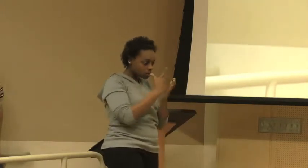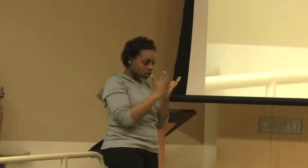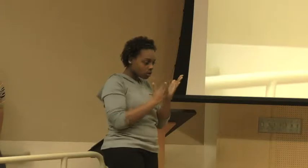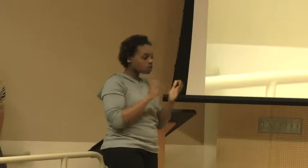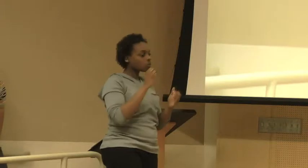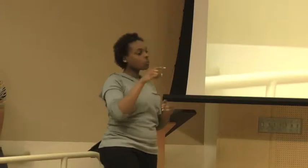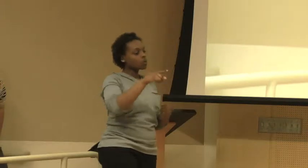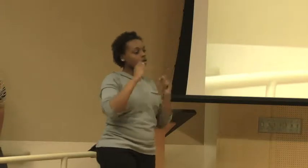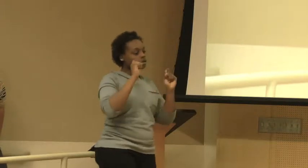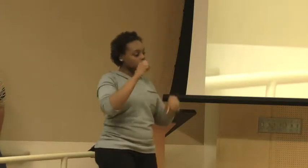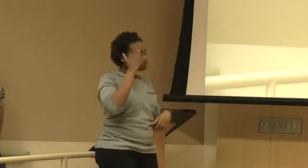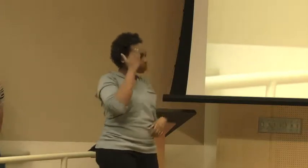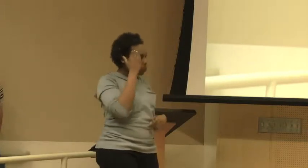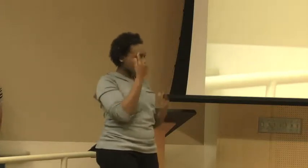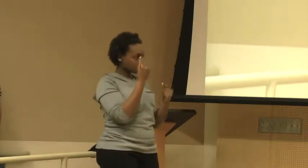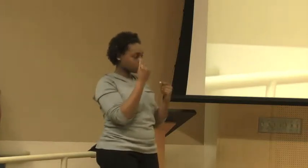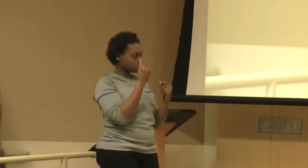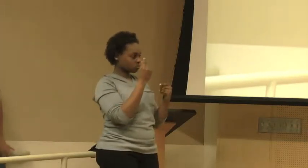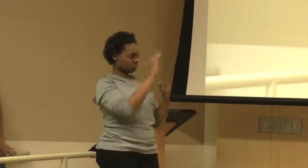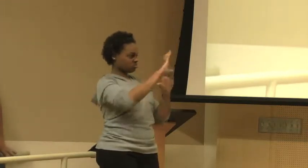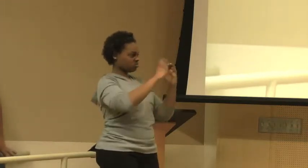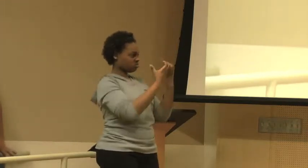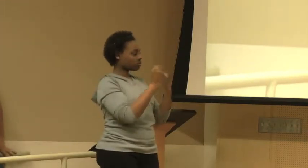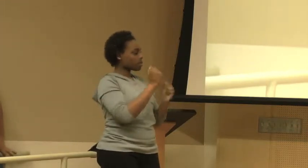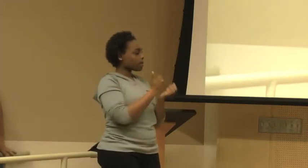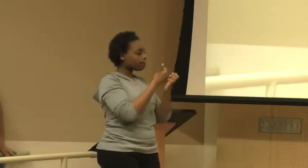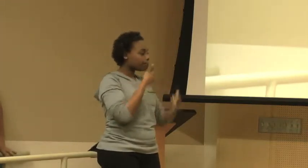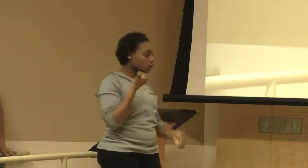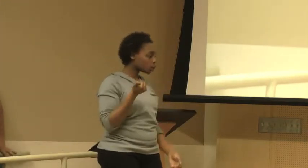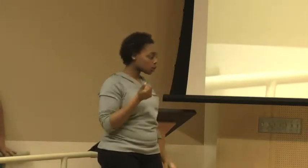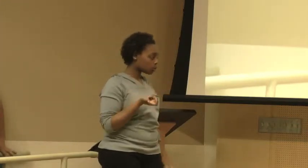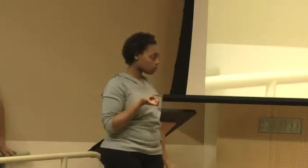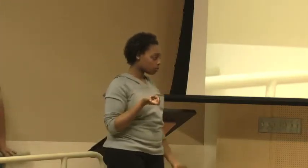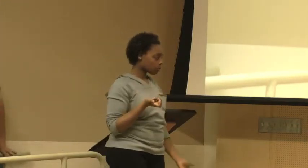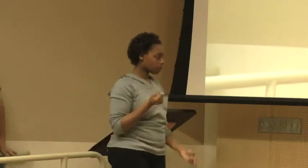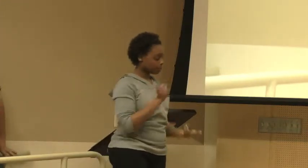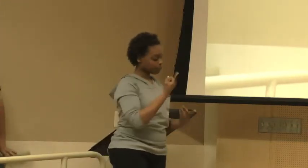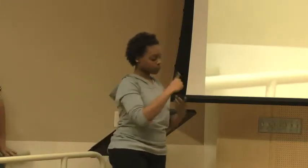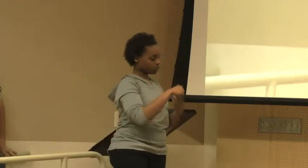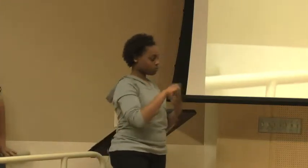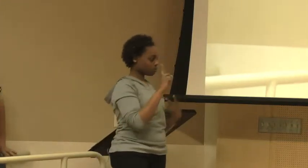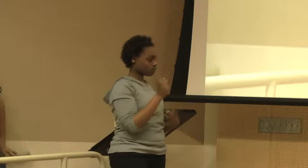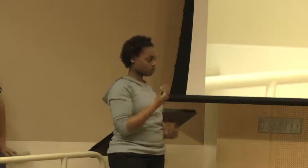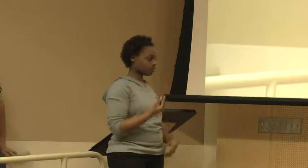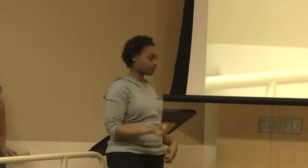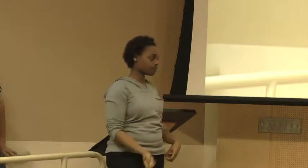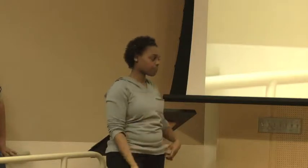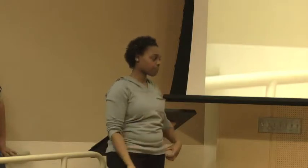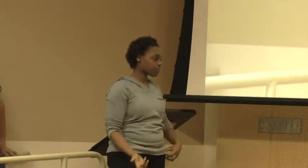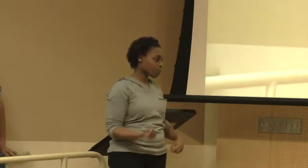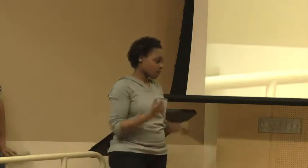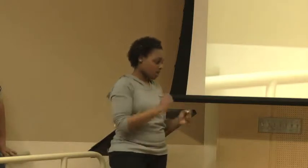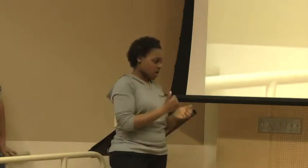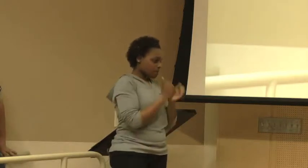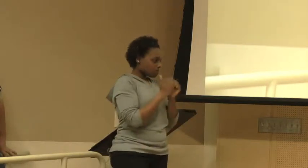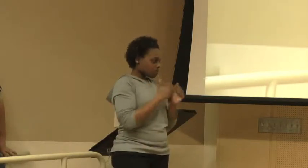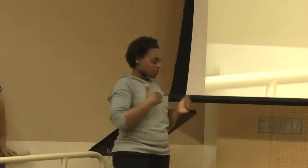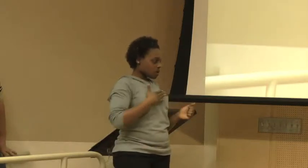tutor, I talked to him about what courses I needed. With classes would help me better. If somebody would explain that to me, I would appreciate